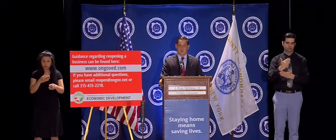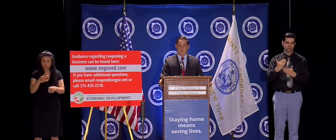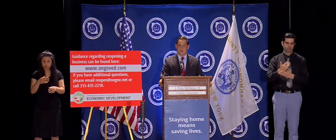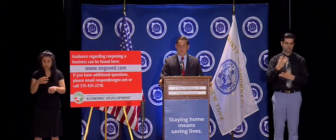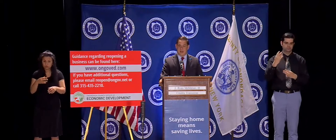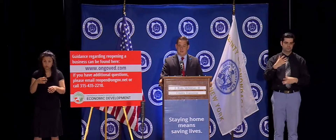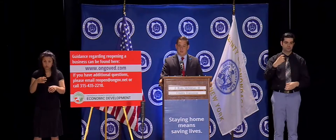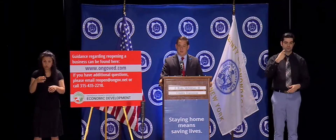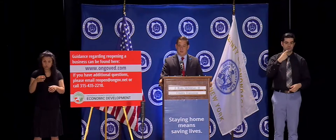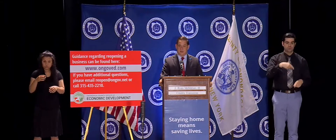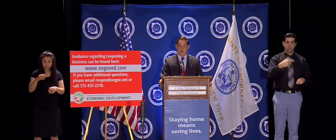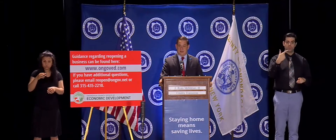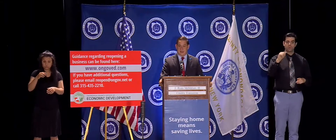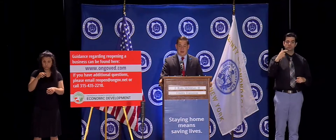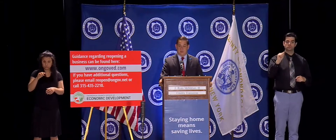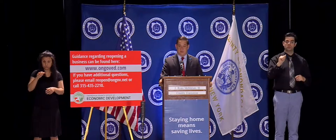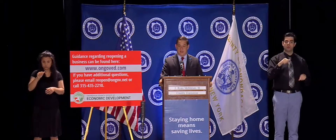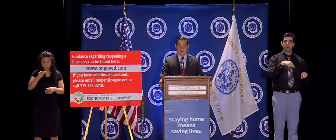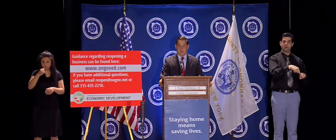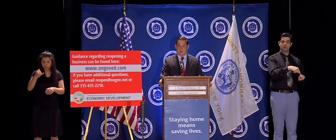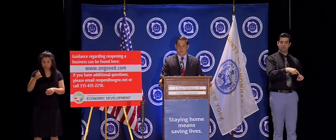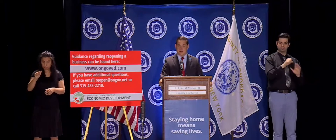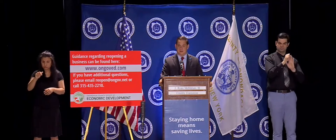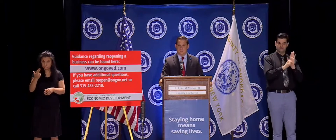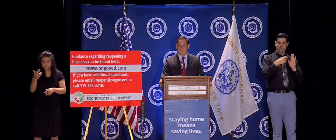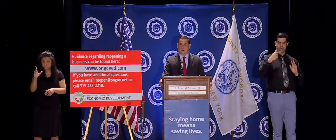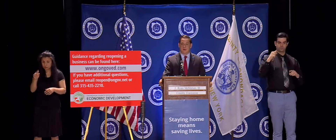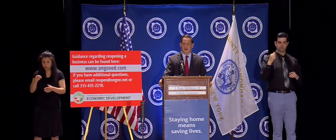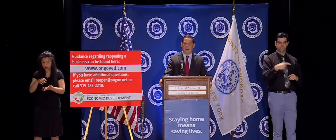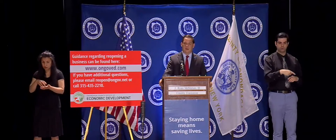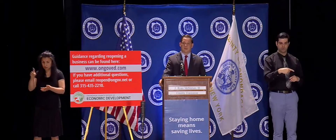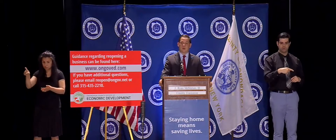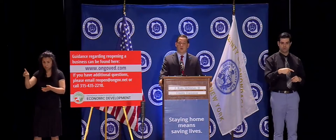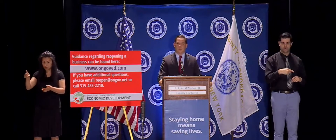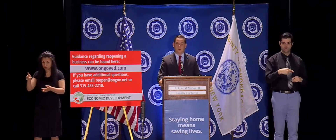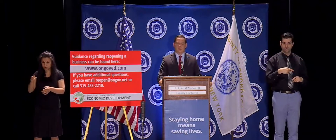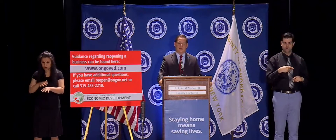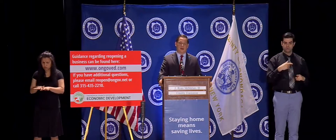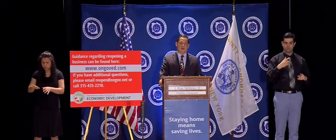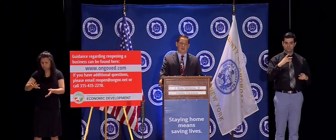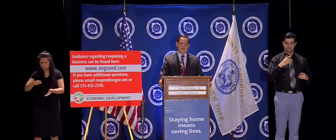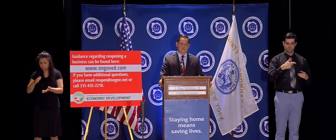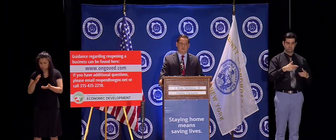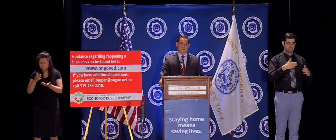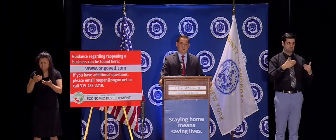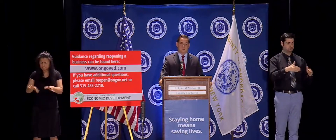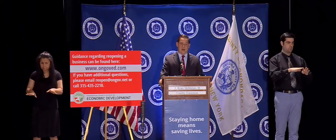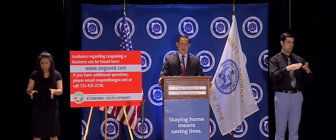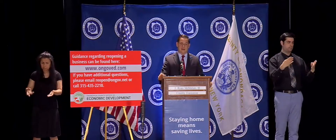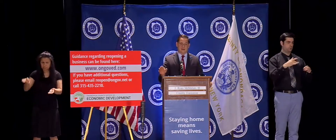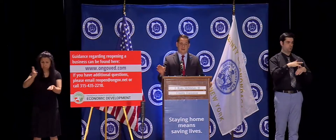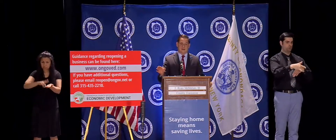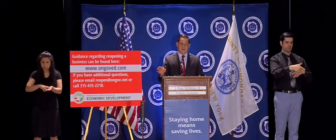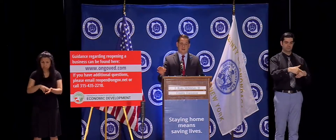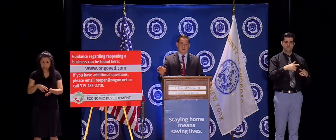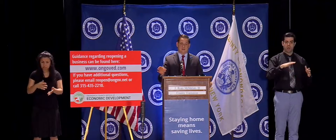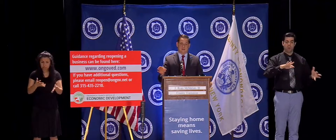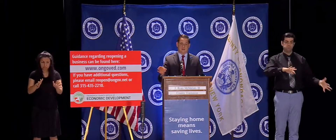that was supposed to be a disaster hasn't happened. It hasn't been a disaster. So if